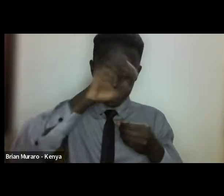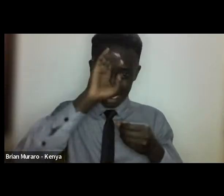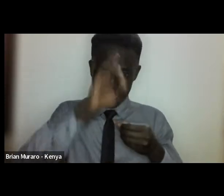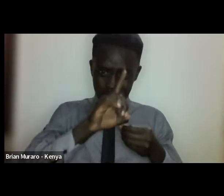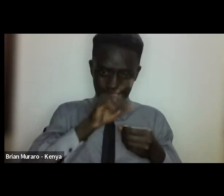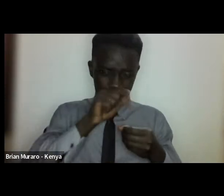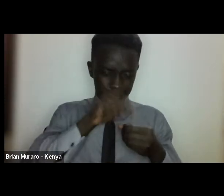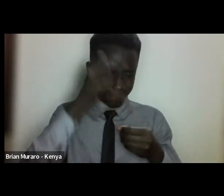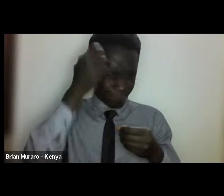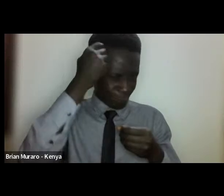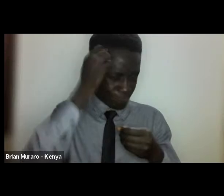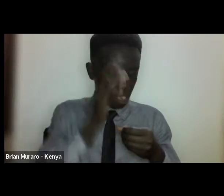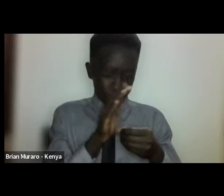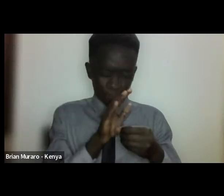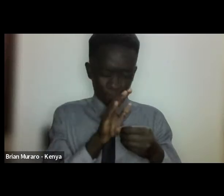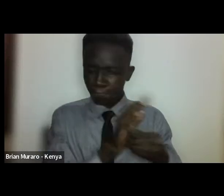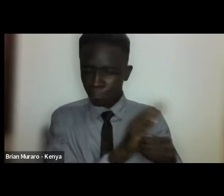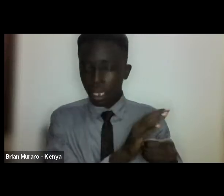it possible.